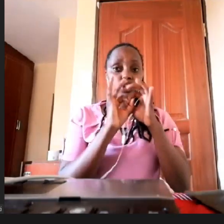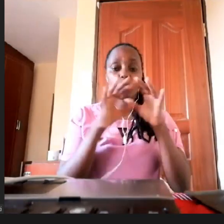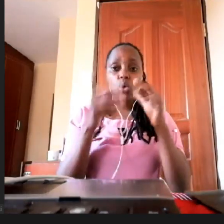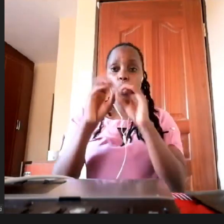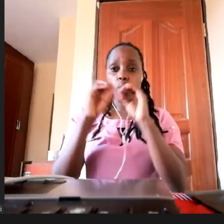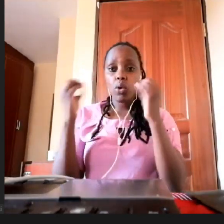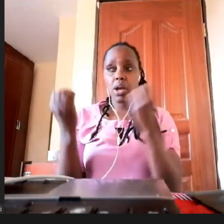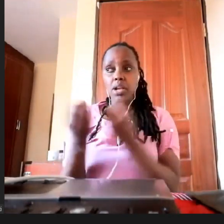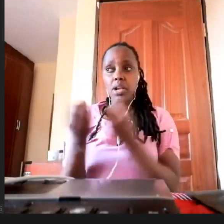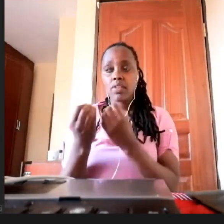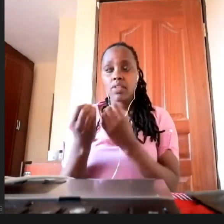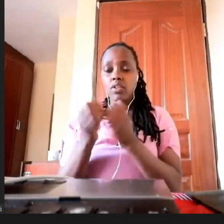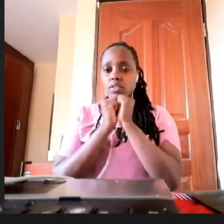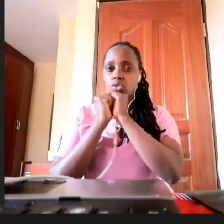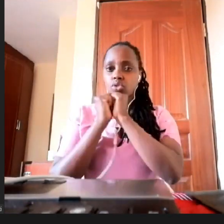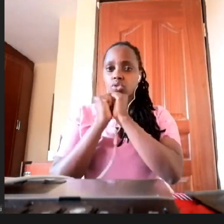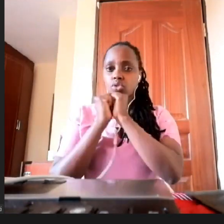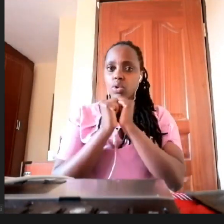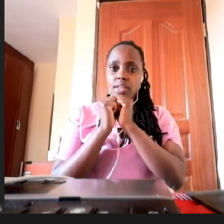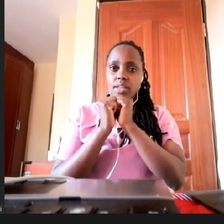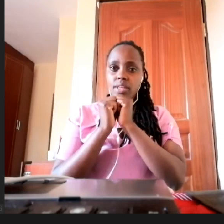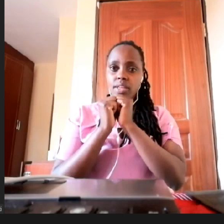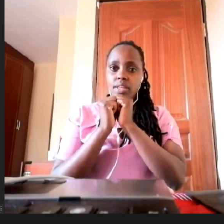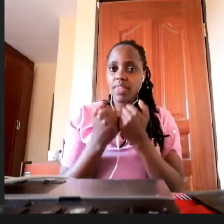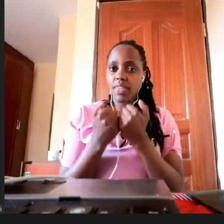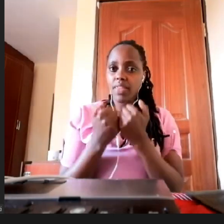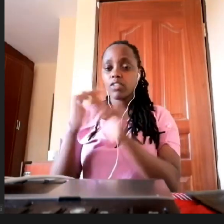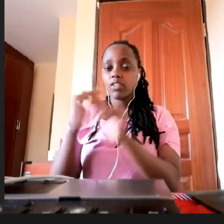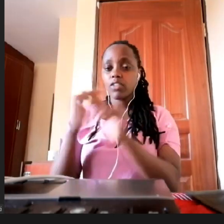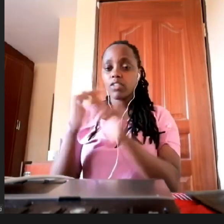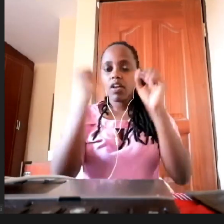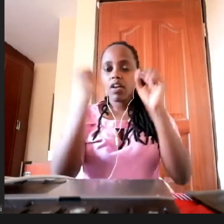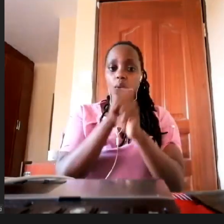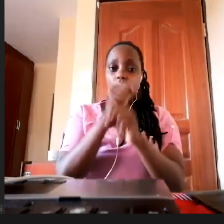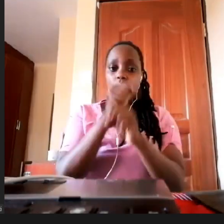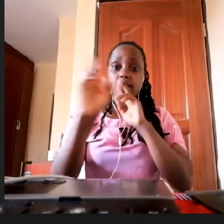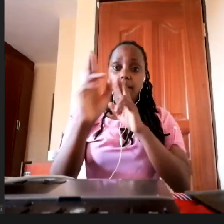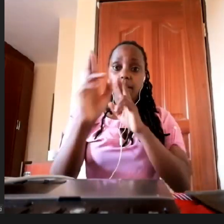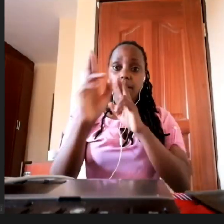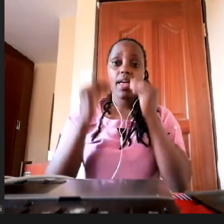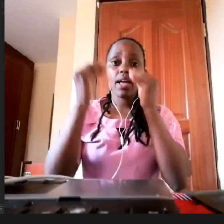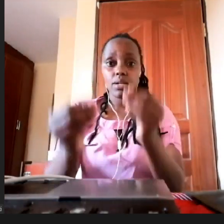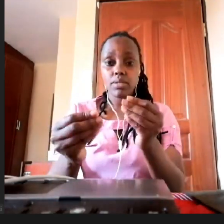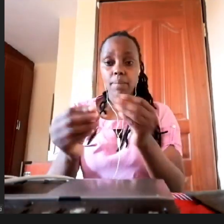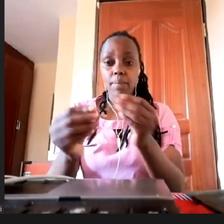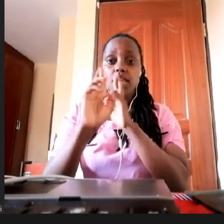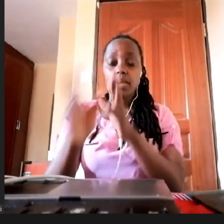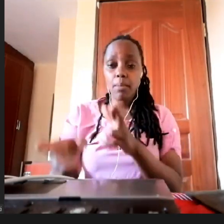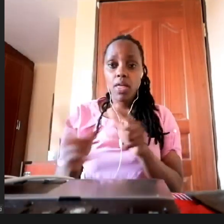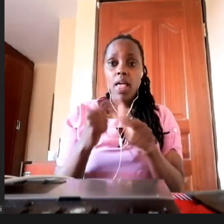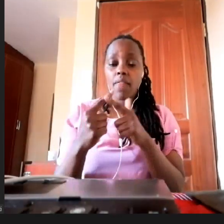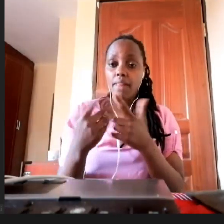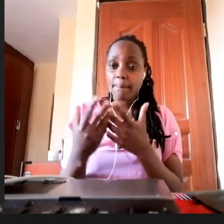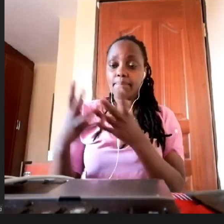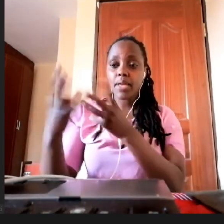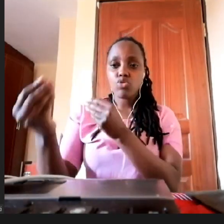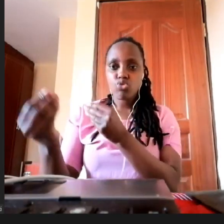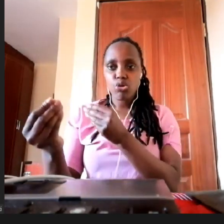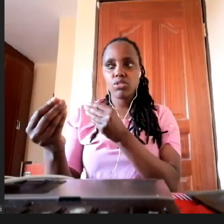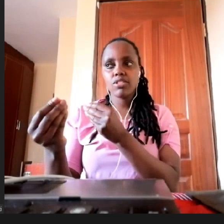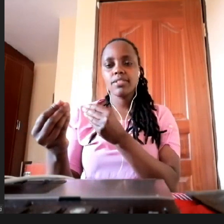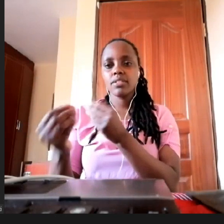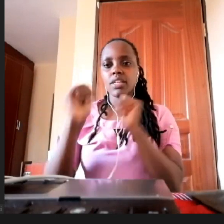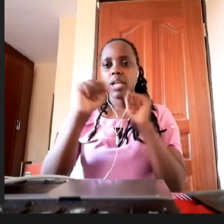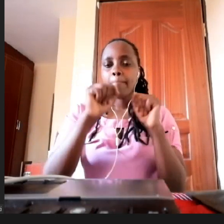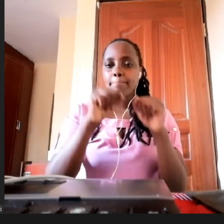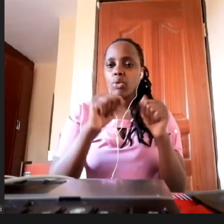Organizations come together at country level, they work on this report, they submit the report, they go to the pre-session, and the